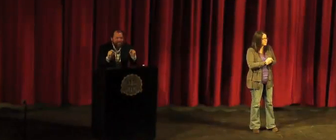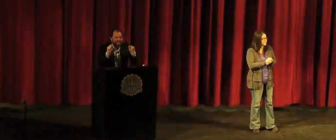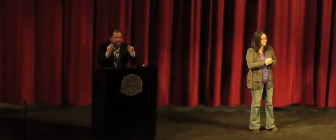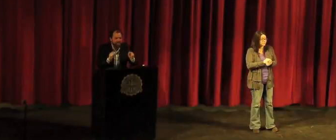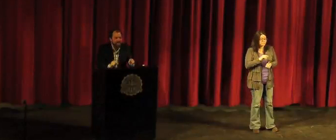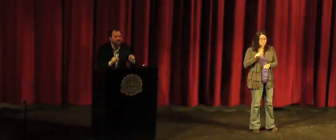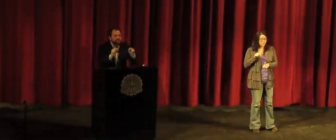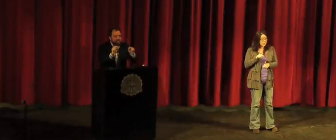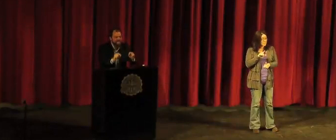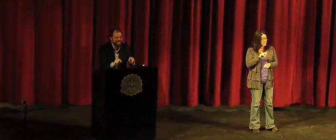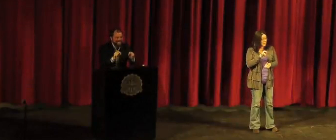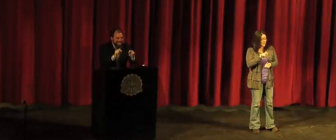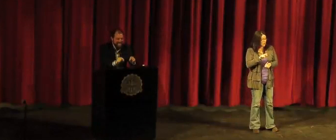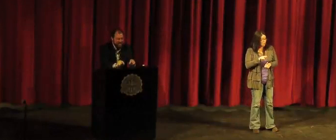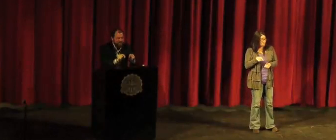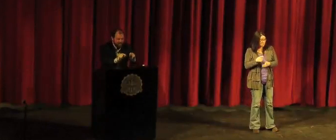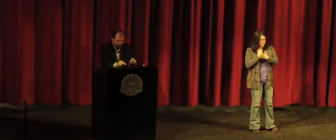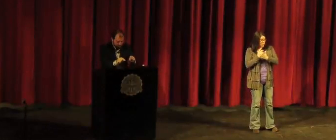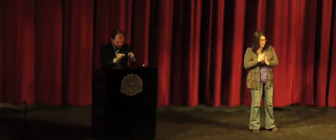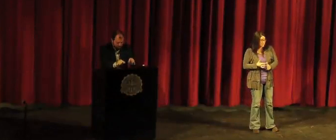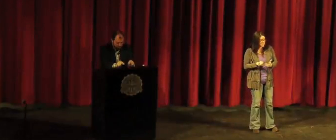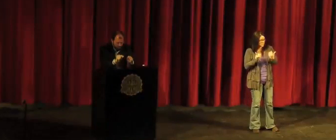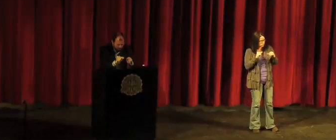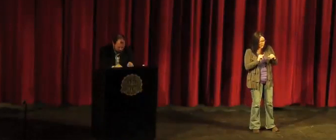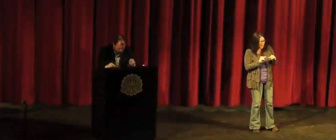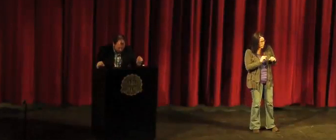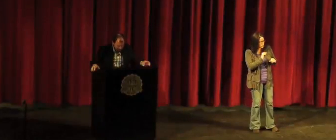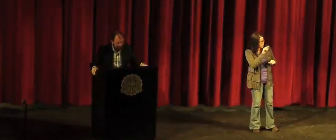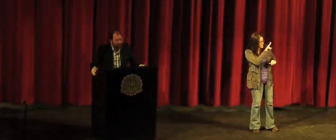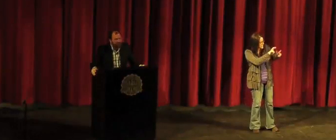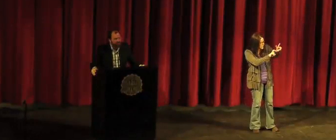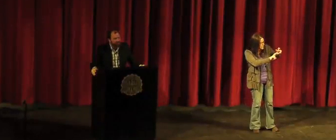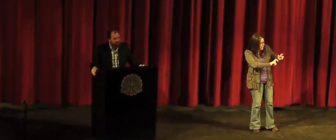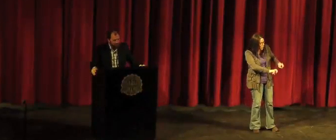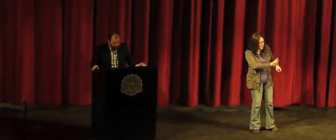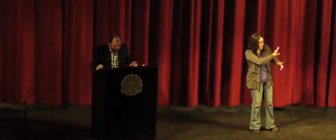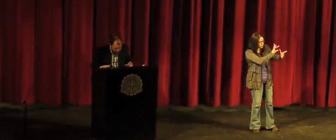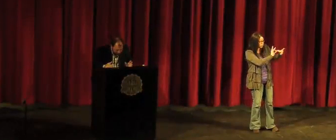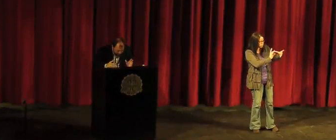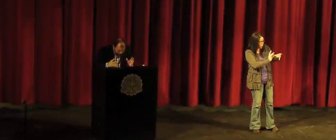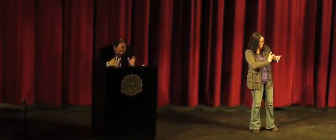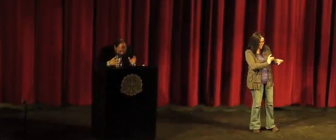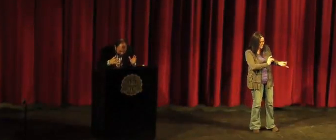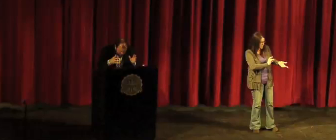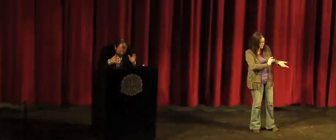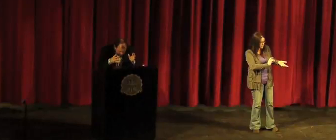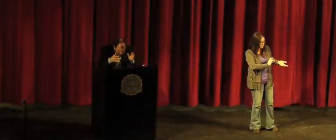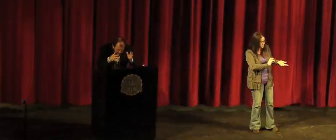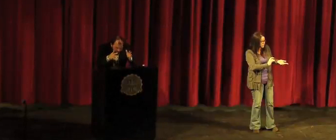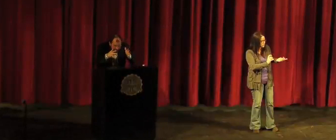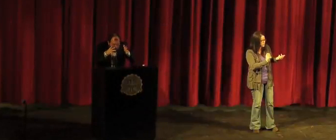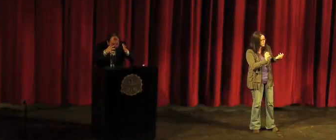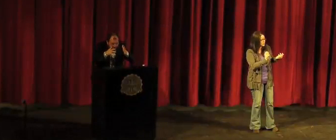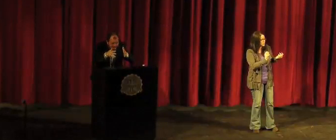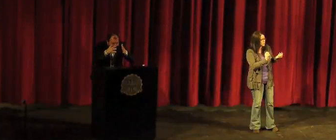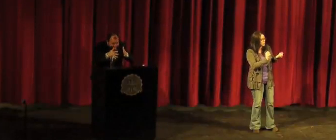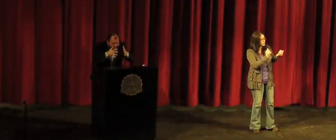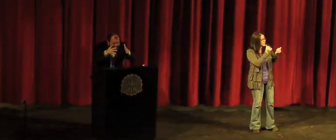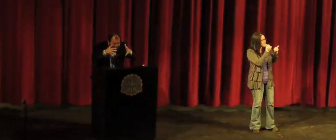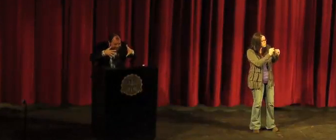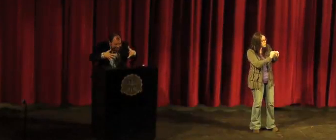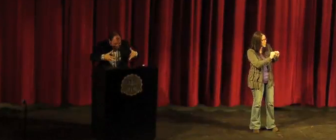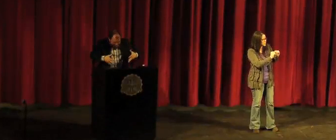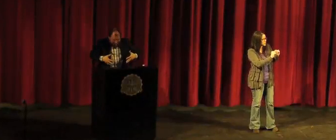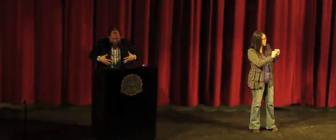Lionel is trying to dig down into his story. Lionel is trying to